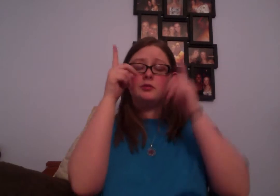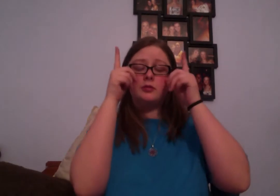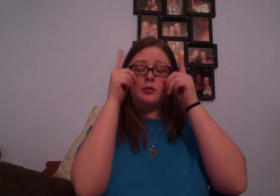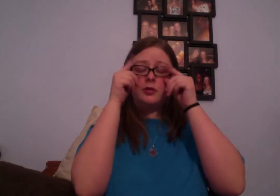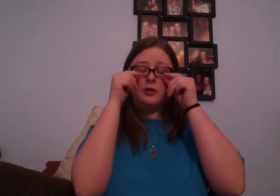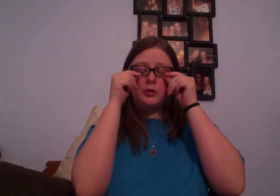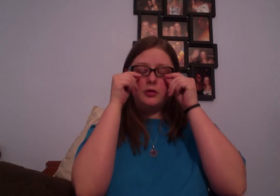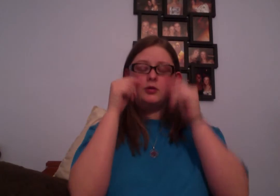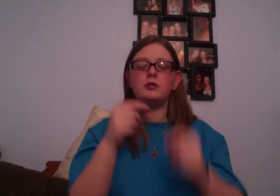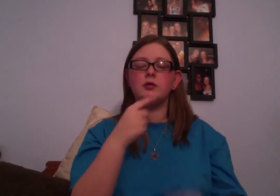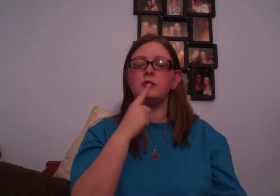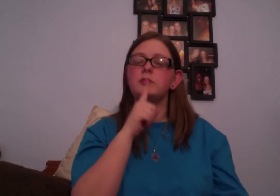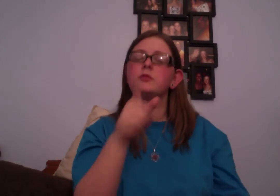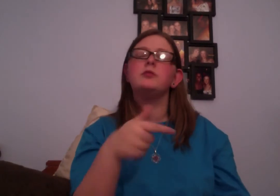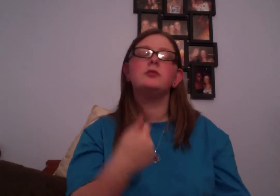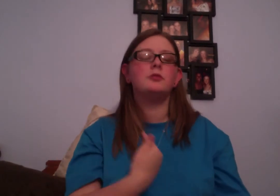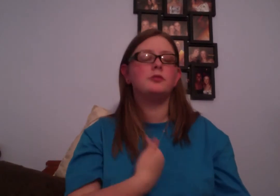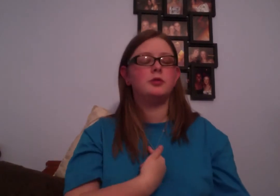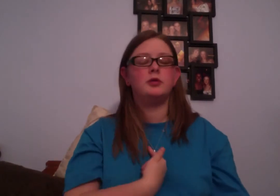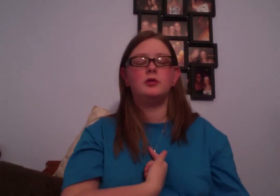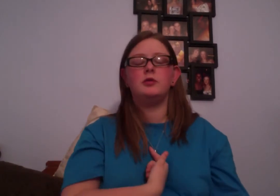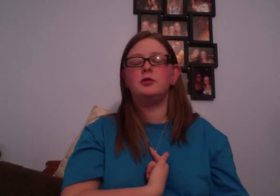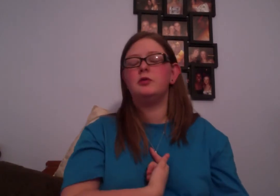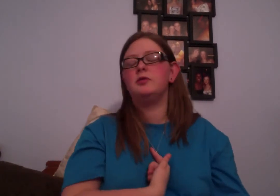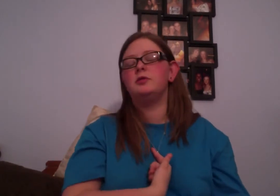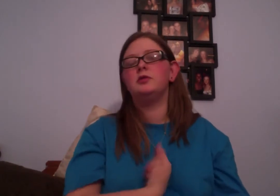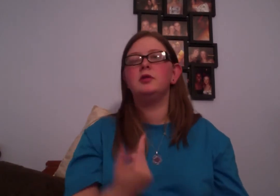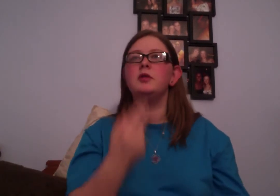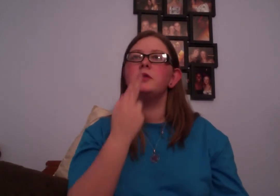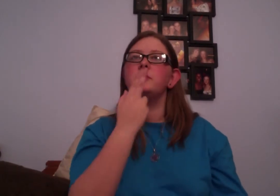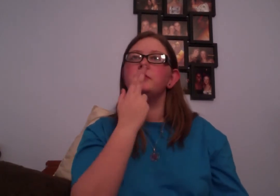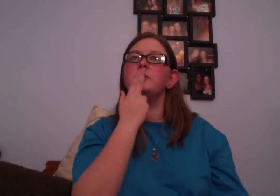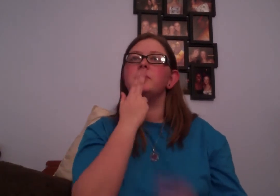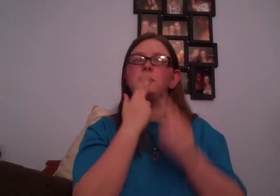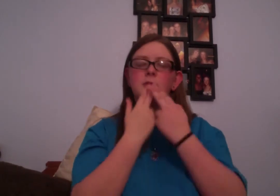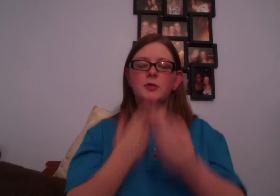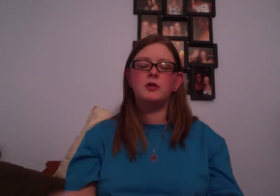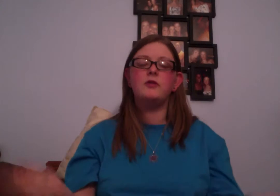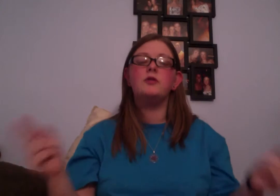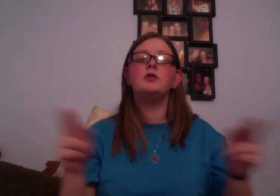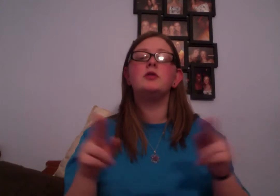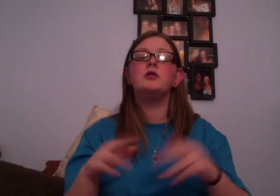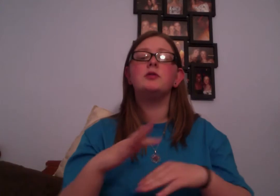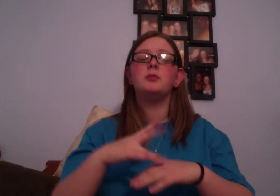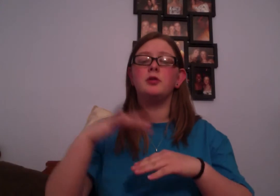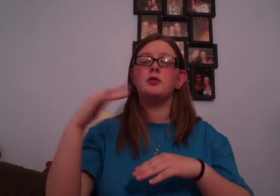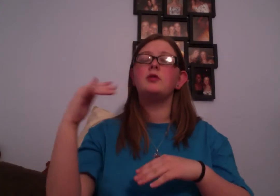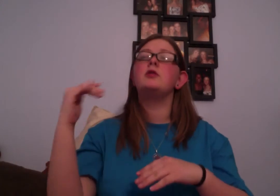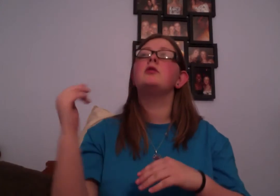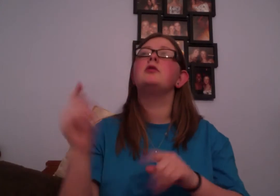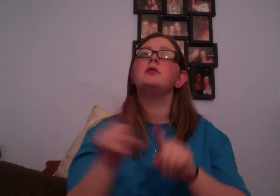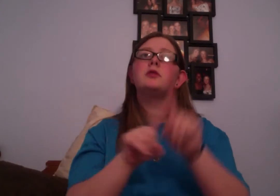eyes and describe it to me The heavens are sparkling with